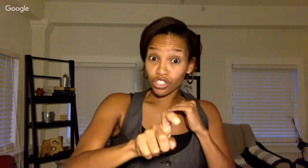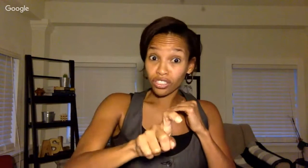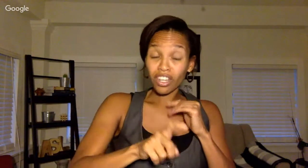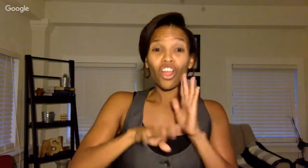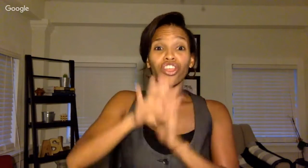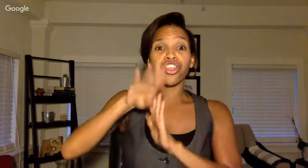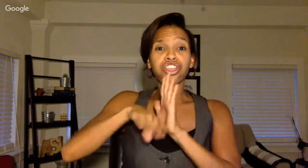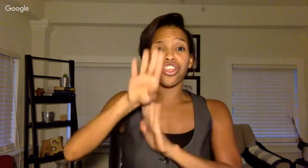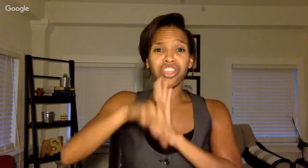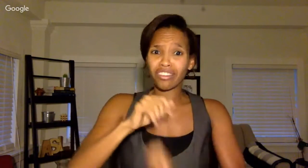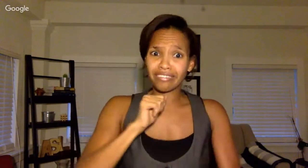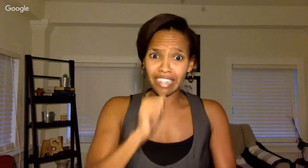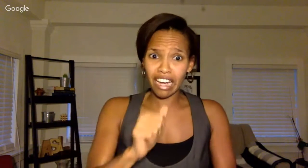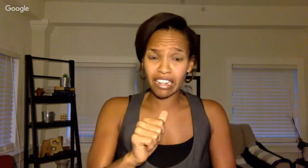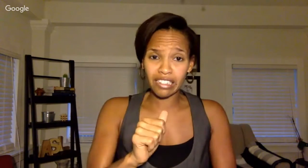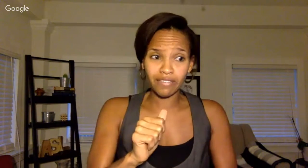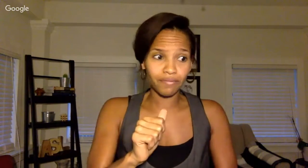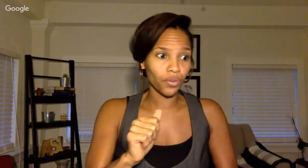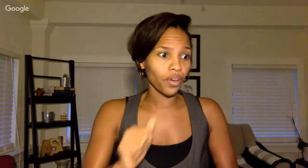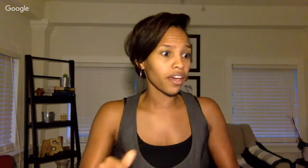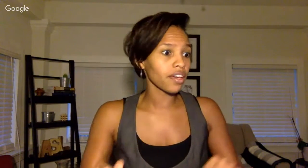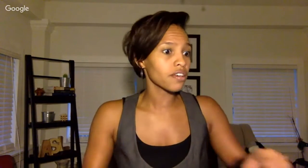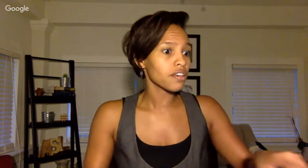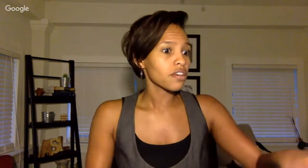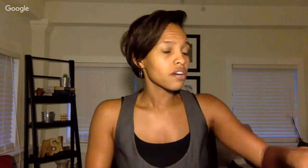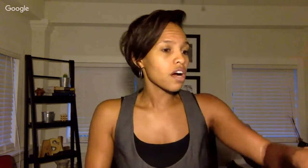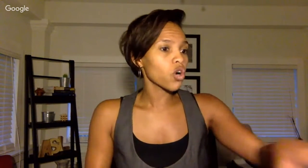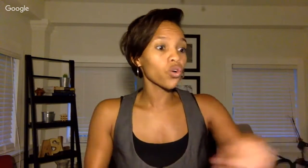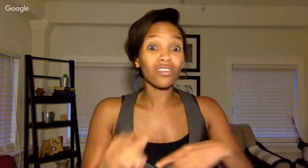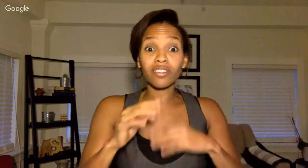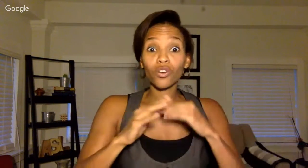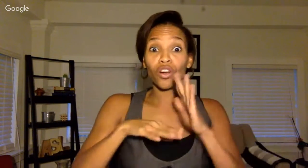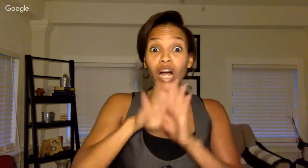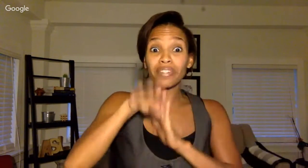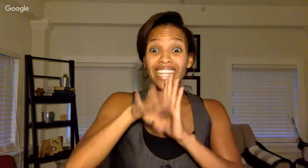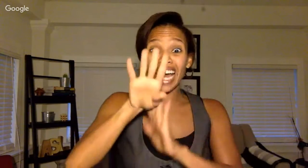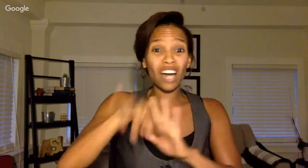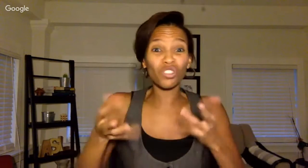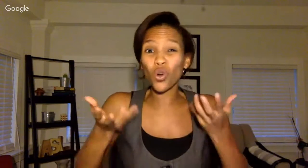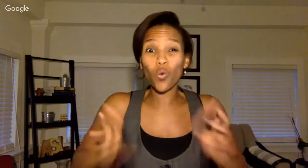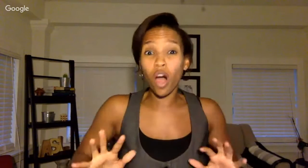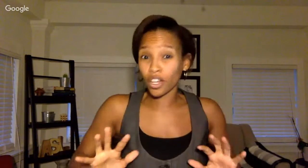should not, okay? Or up and down, don't want, you could